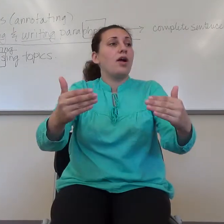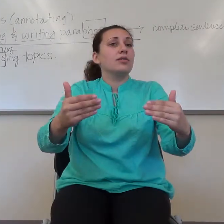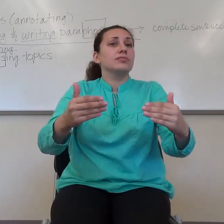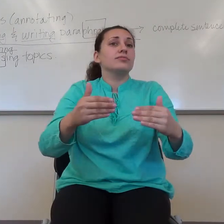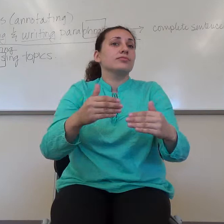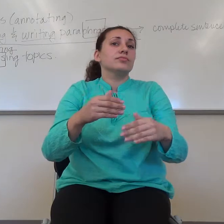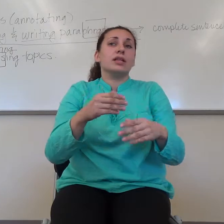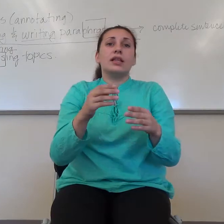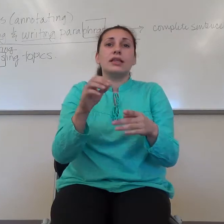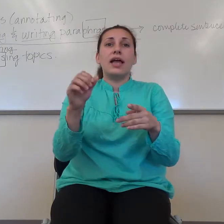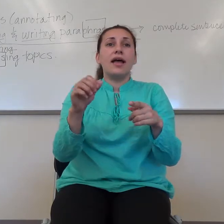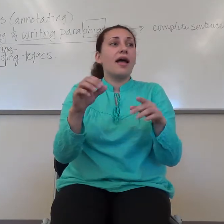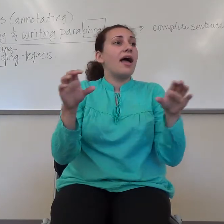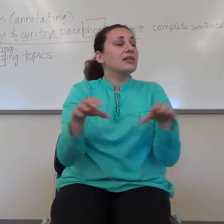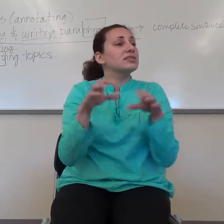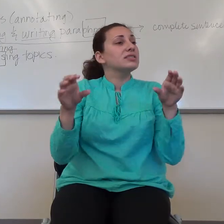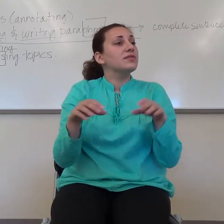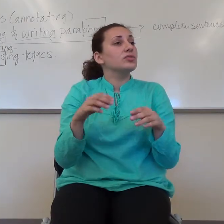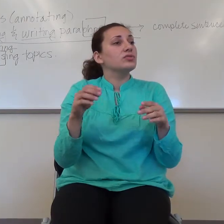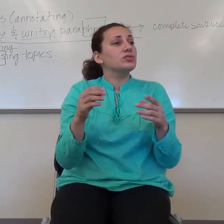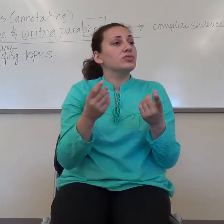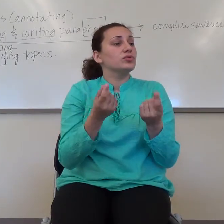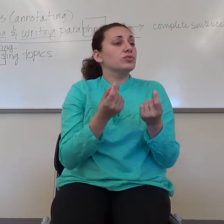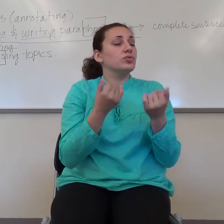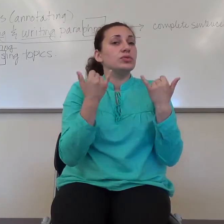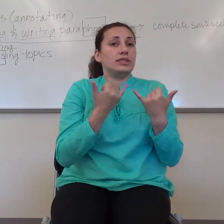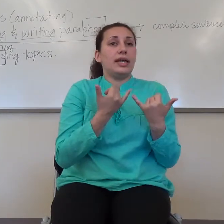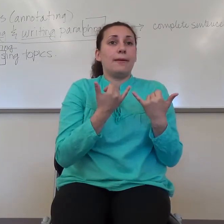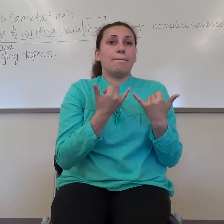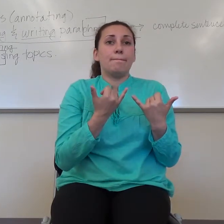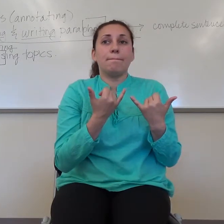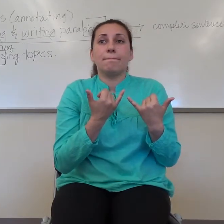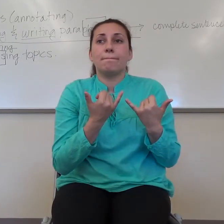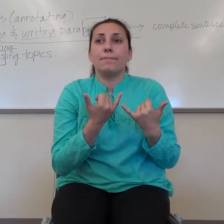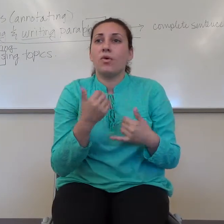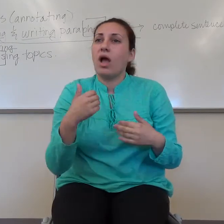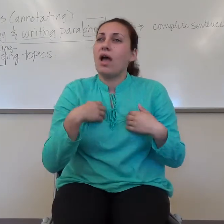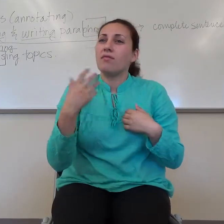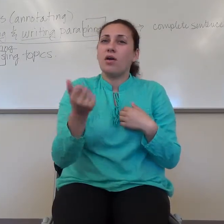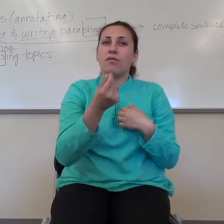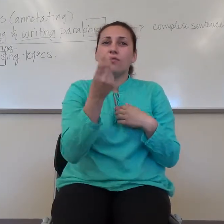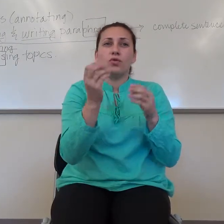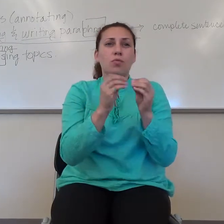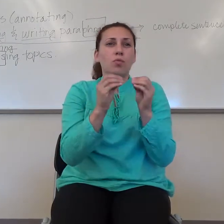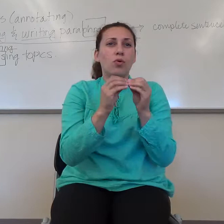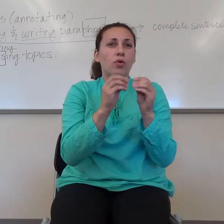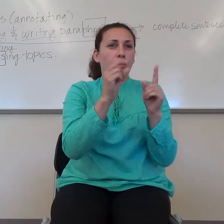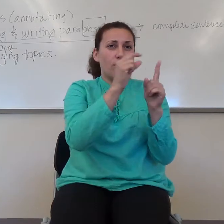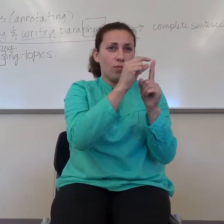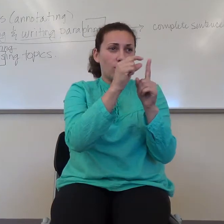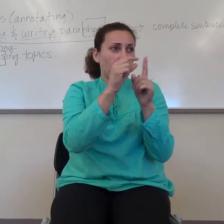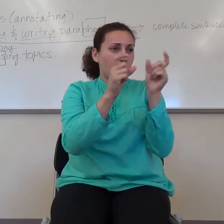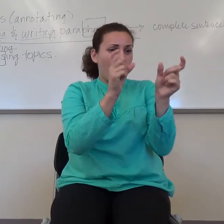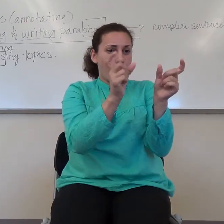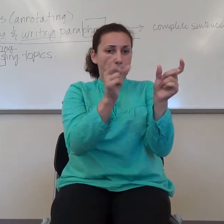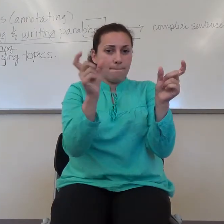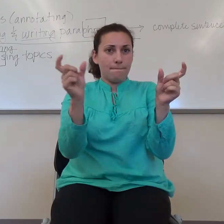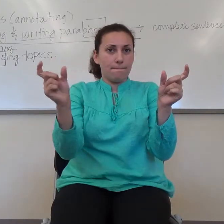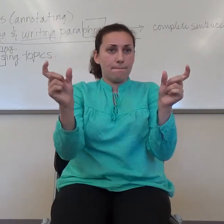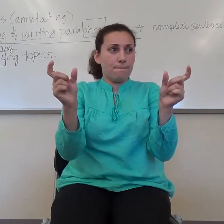today. We have a couple more word parts in front of me. We're kind of coming to the end of